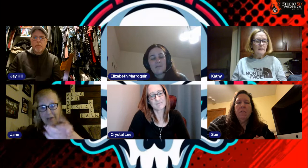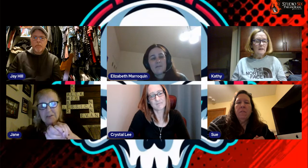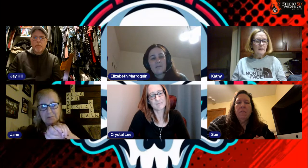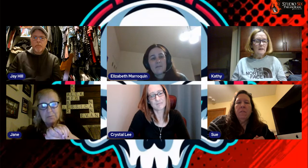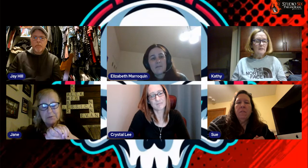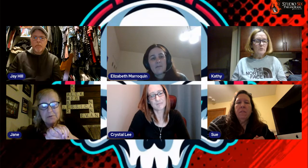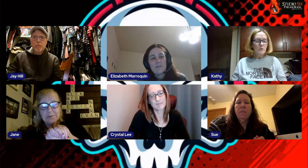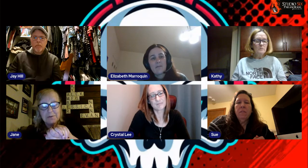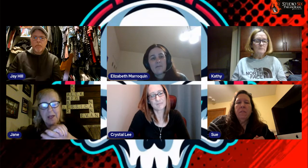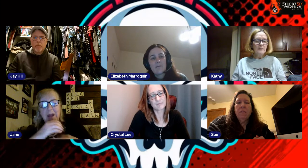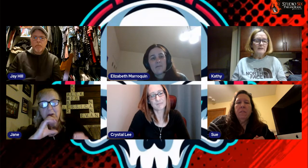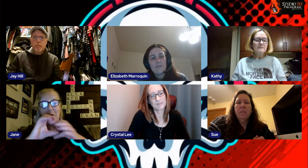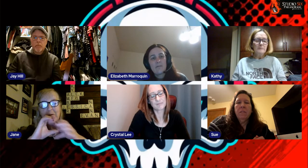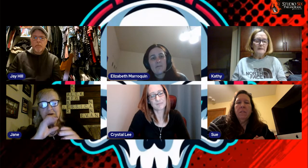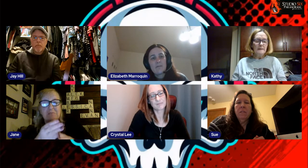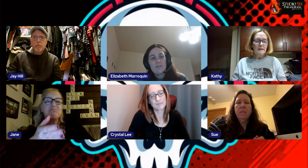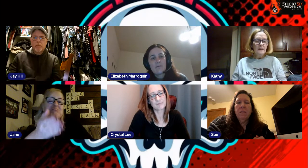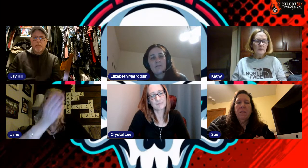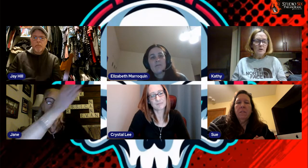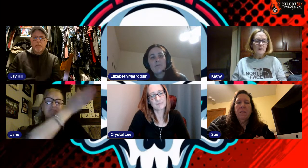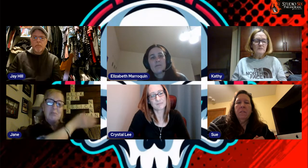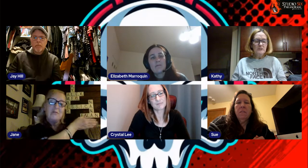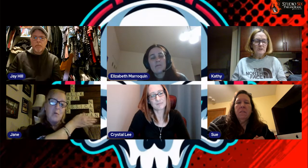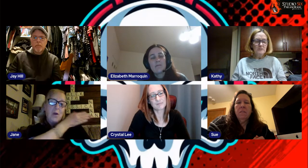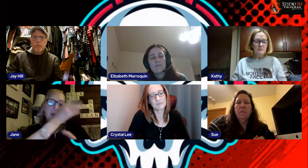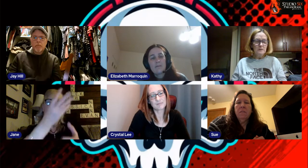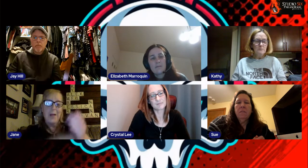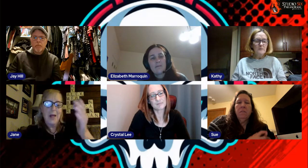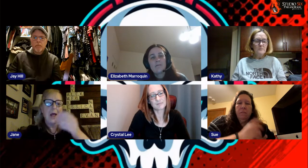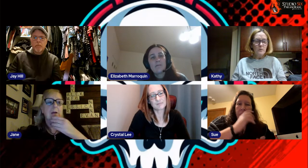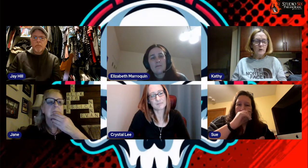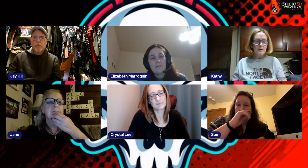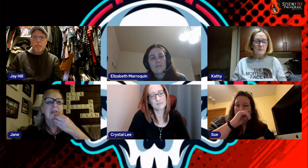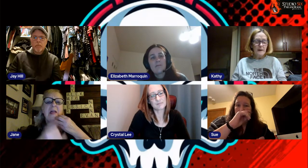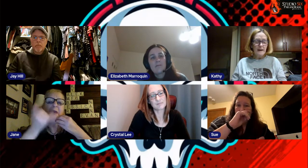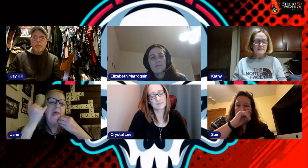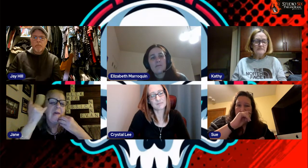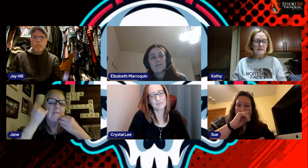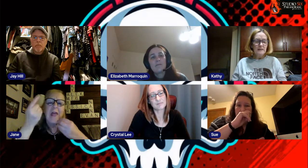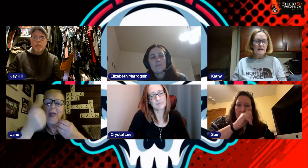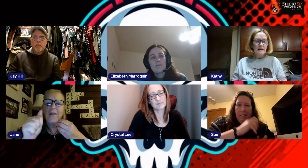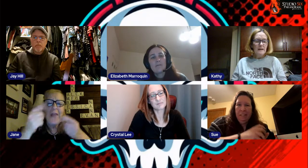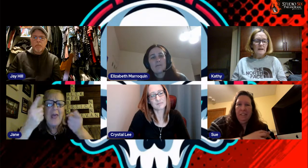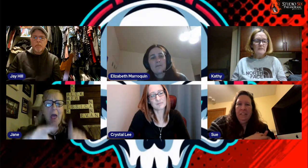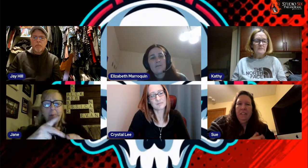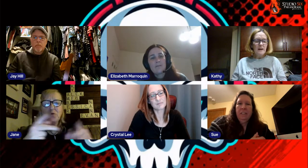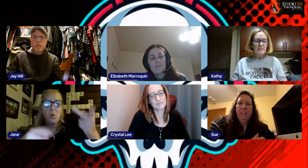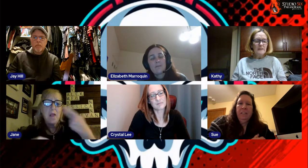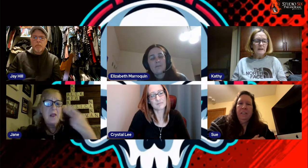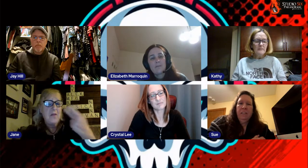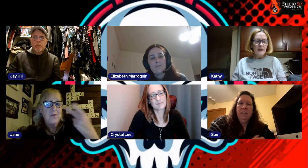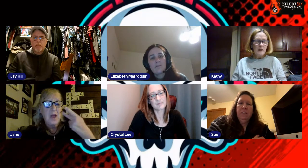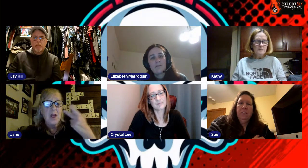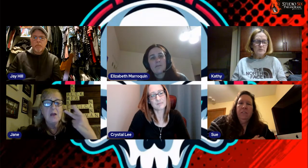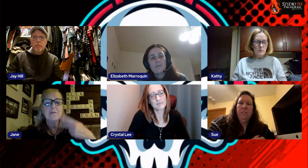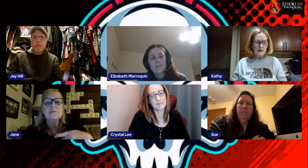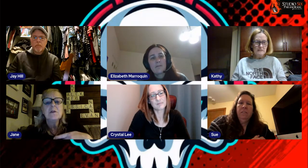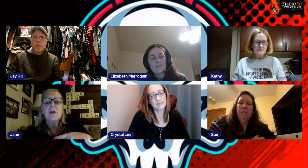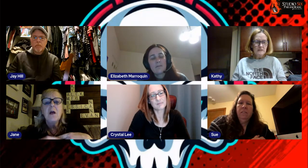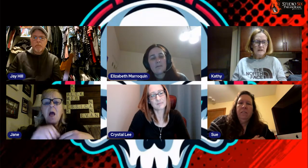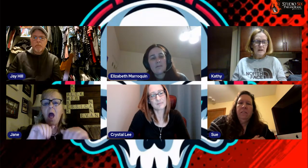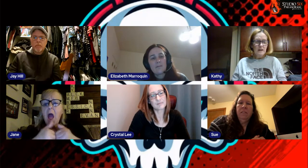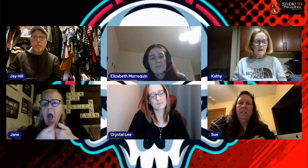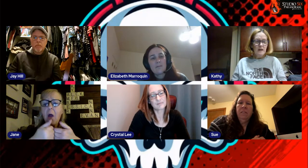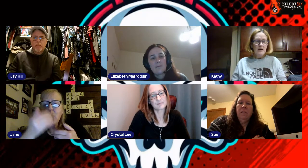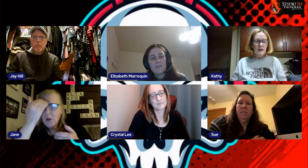I told my husband in a conversation before he passed, if anything ever happened to